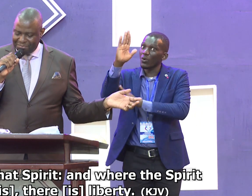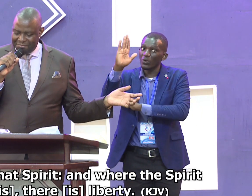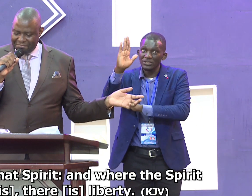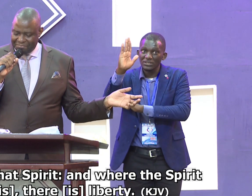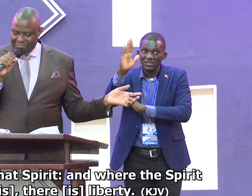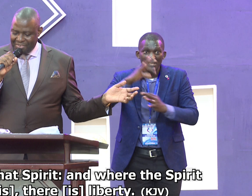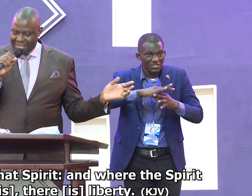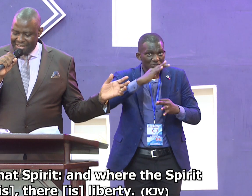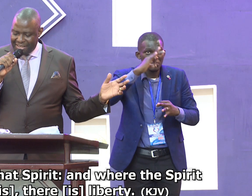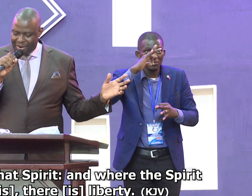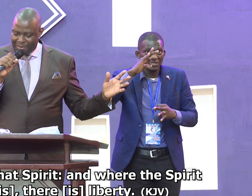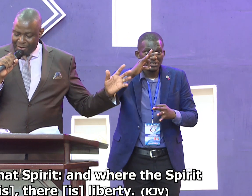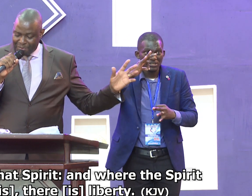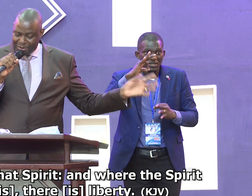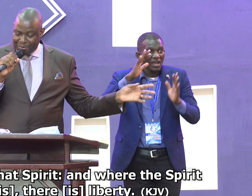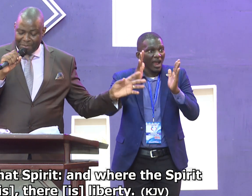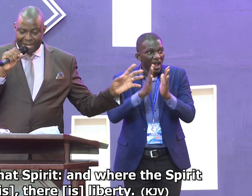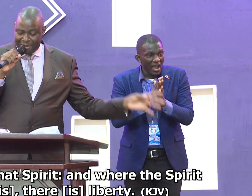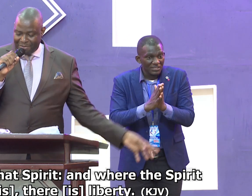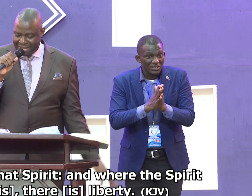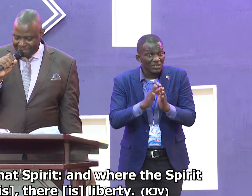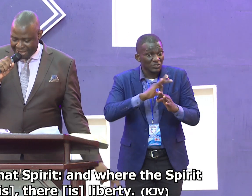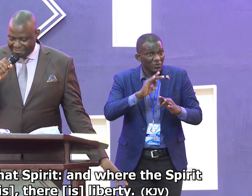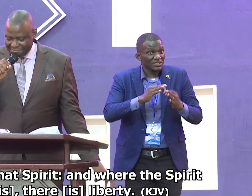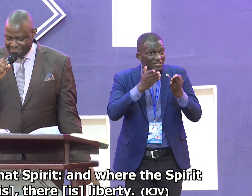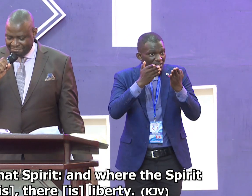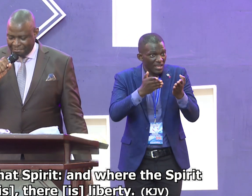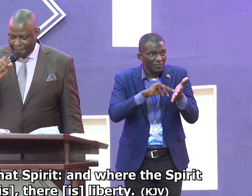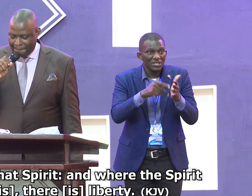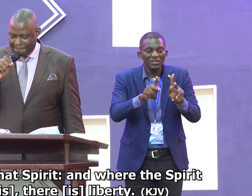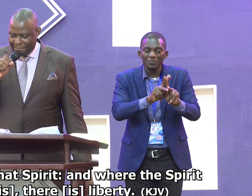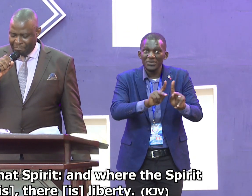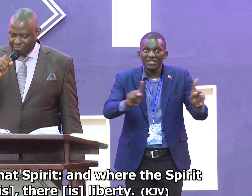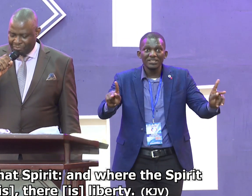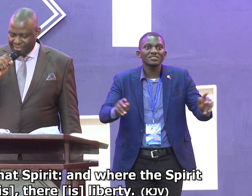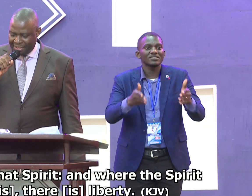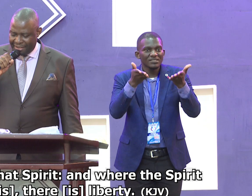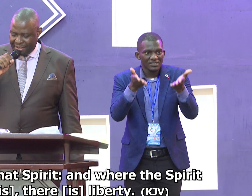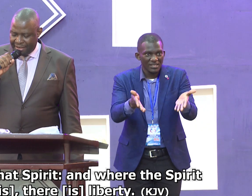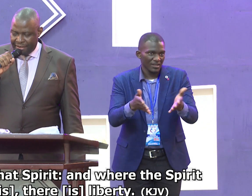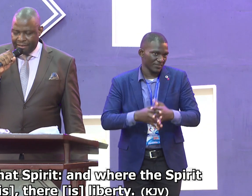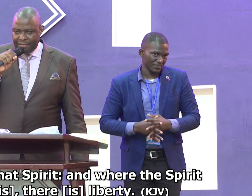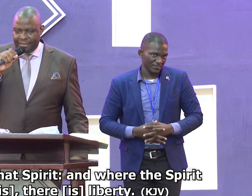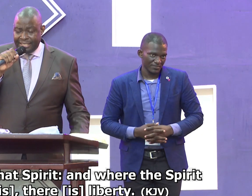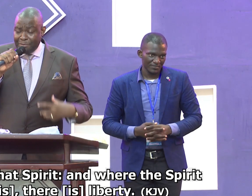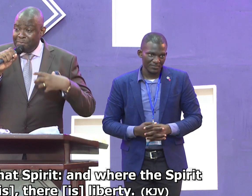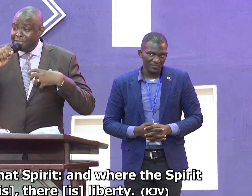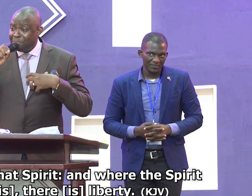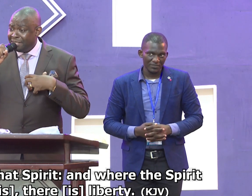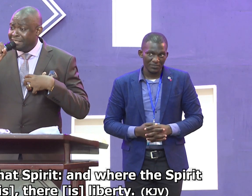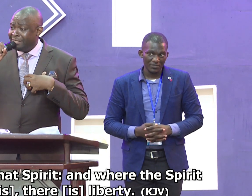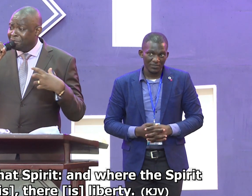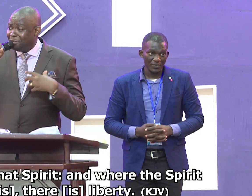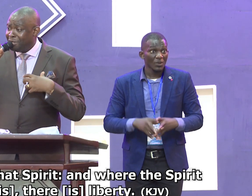That God is the spirit. Na wabera omoyo wabera we mirembe. And where the spirit of the Lord is, there is peace. The